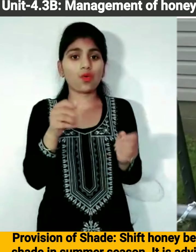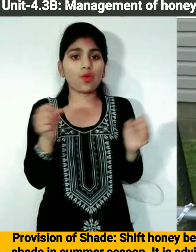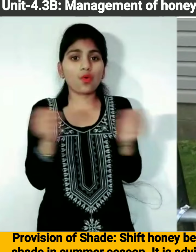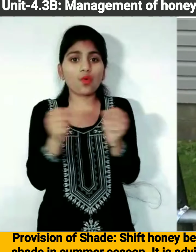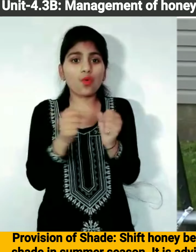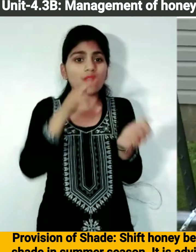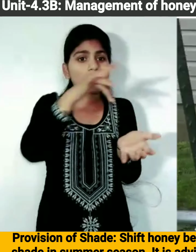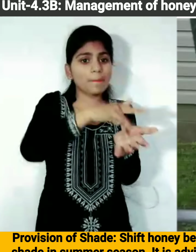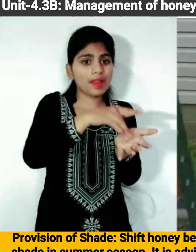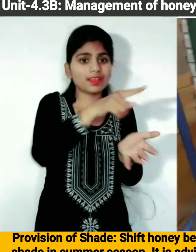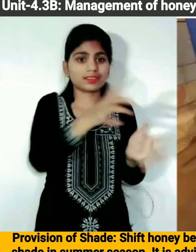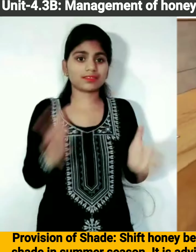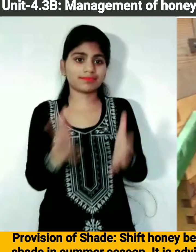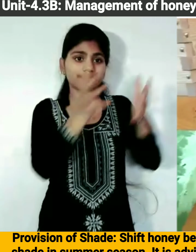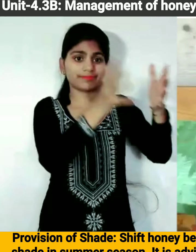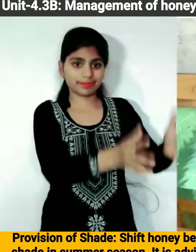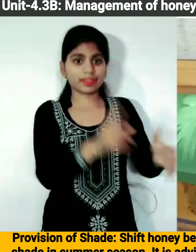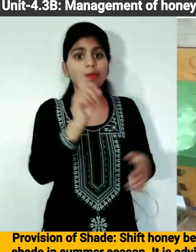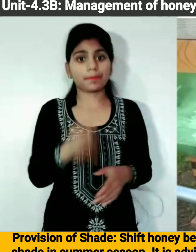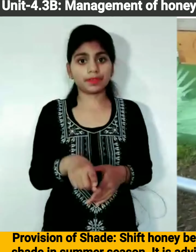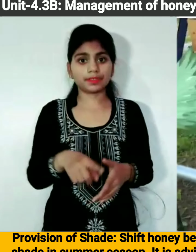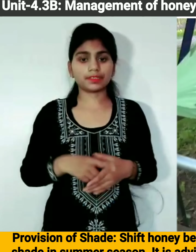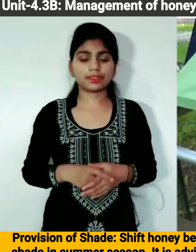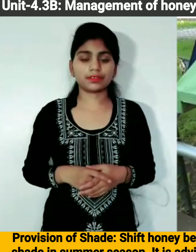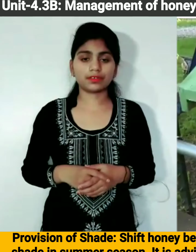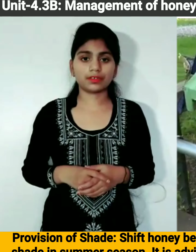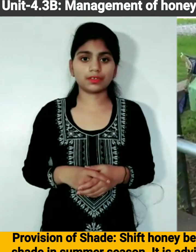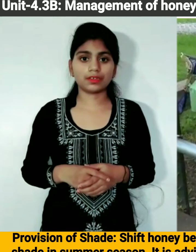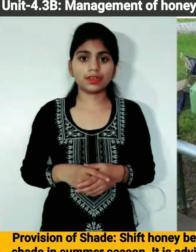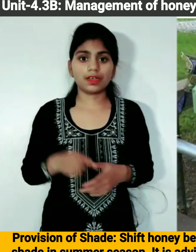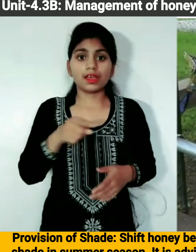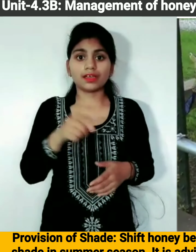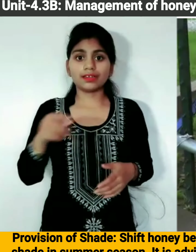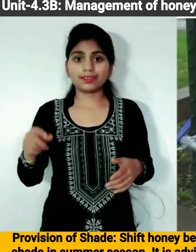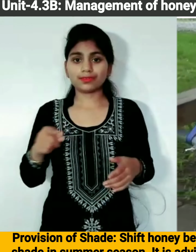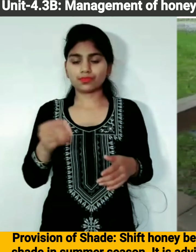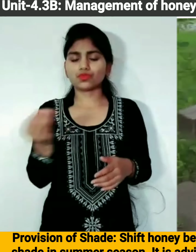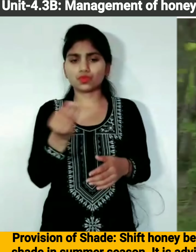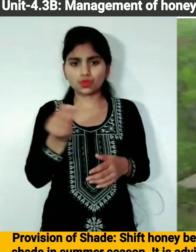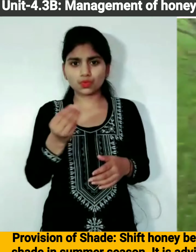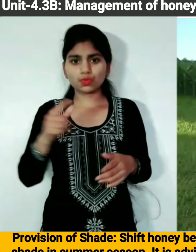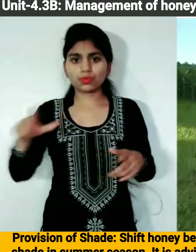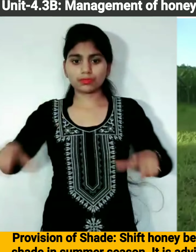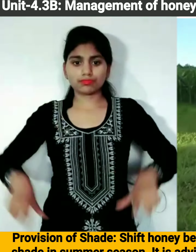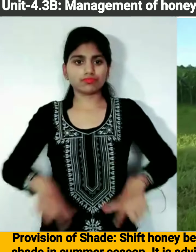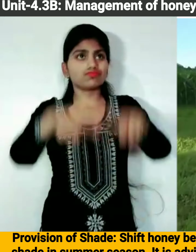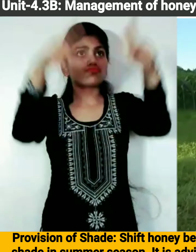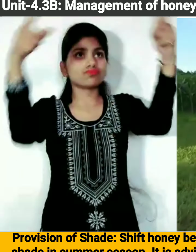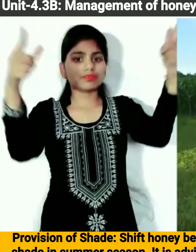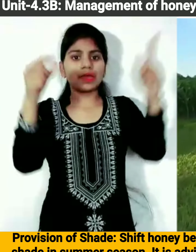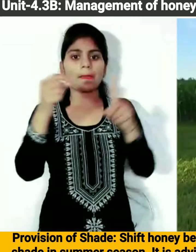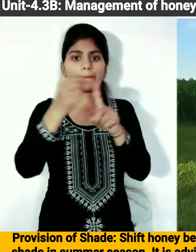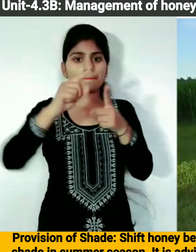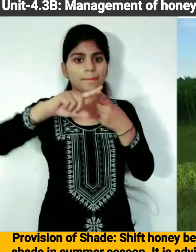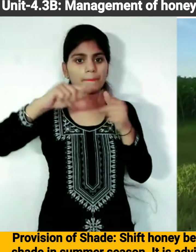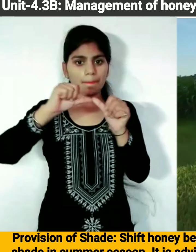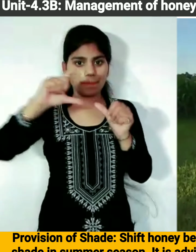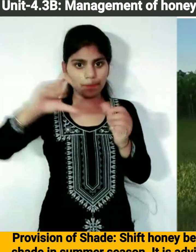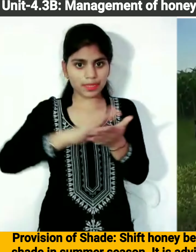must arrange for planting quick growing shady trees such as